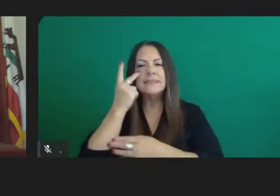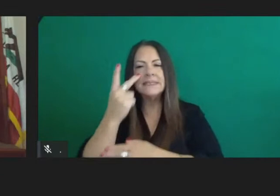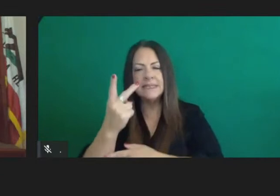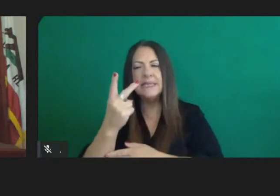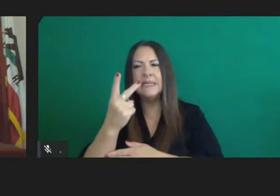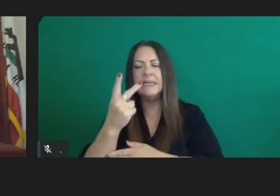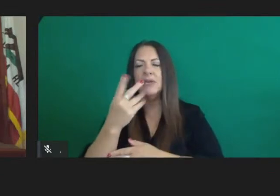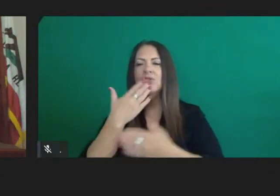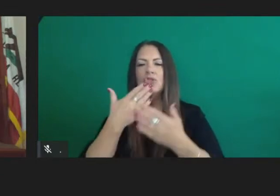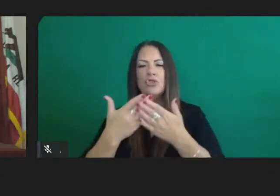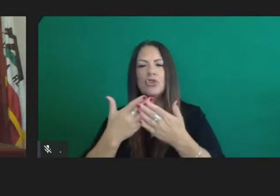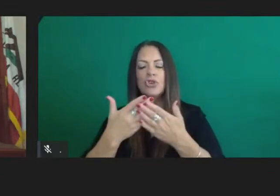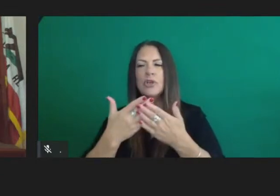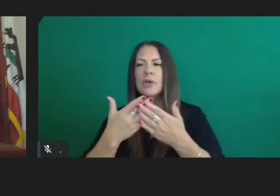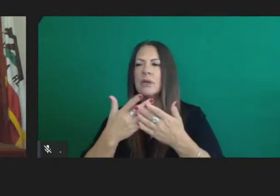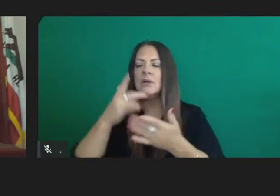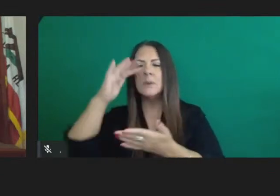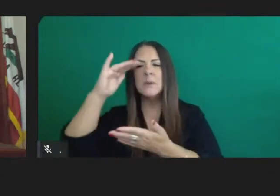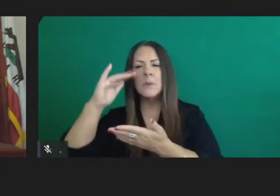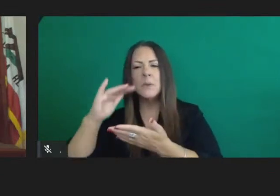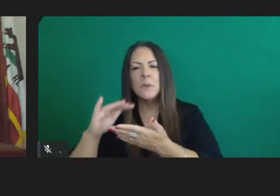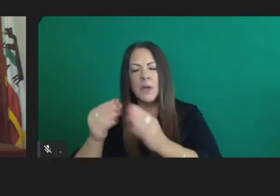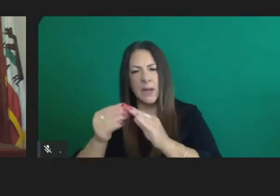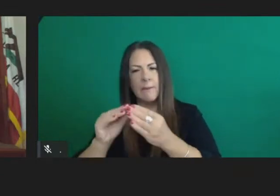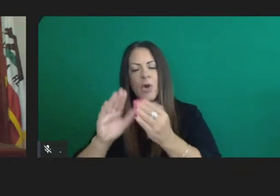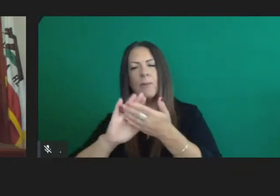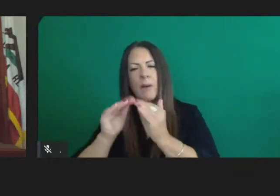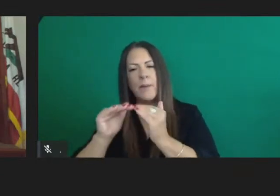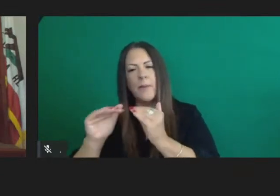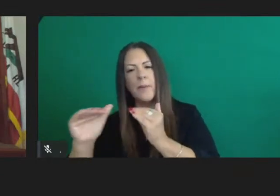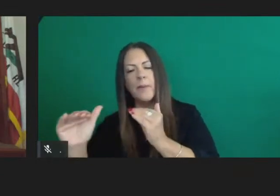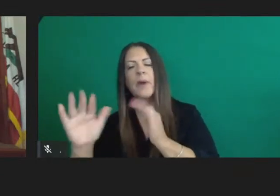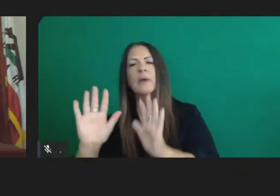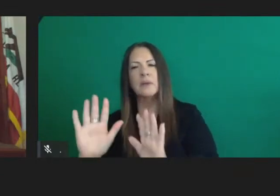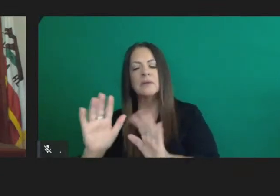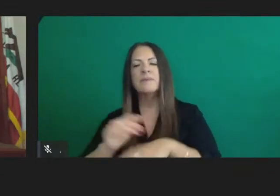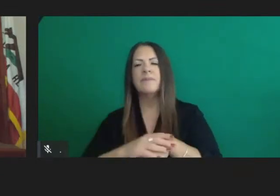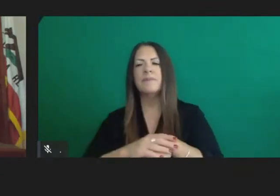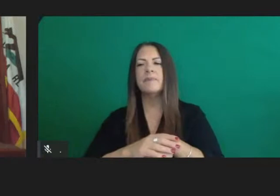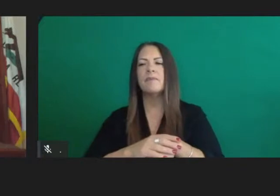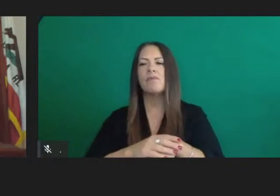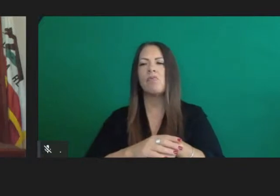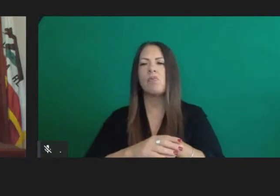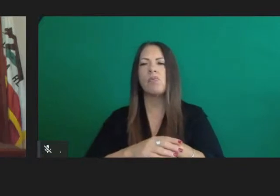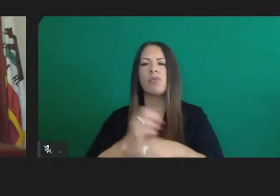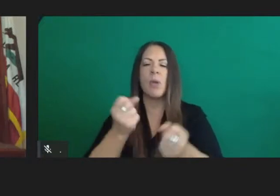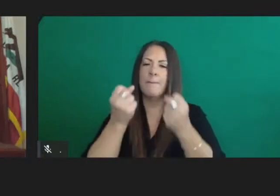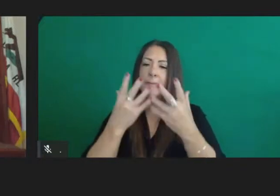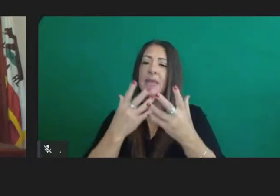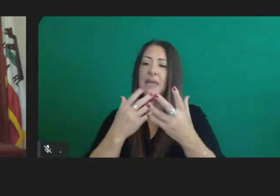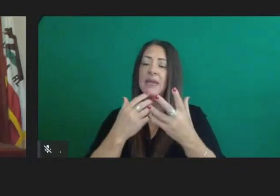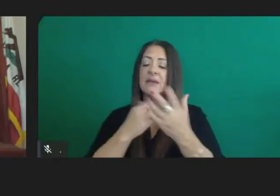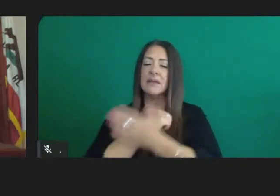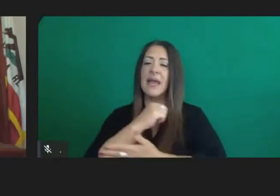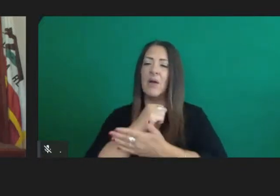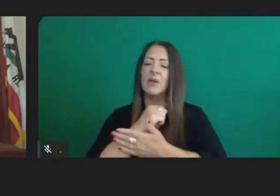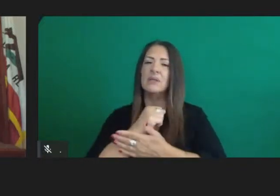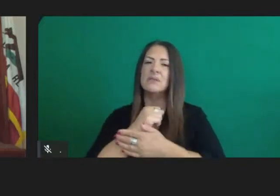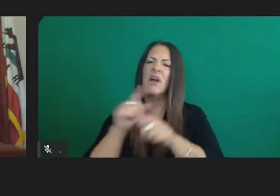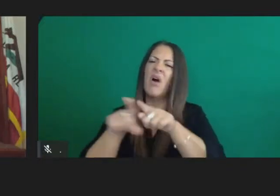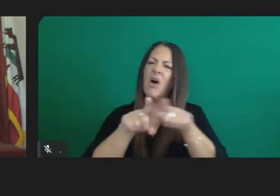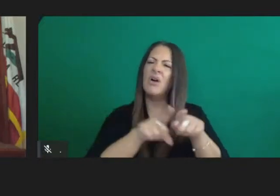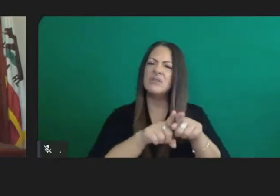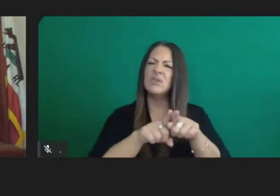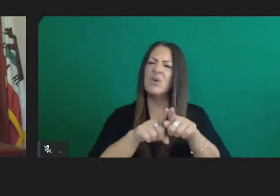community, we're going to see these numbers stabilize and come down. And I think that many counties, including the 2 that